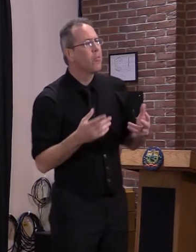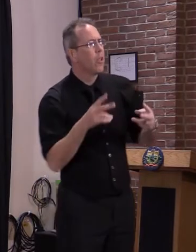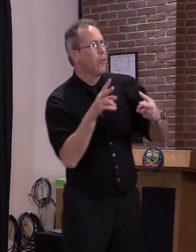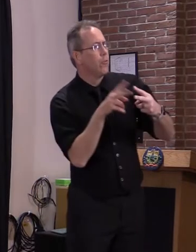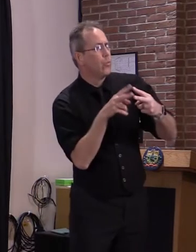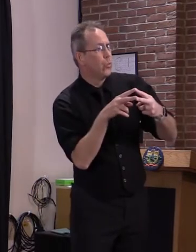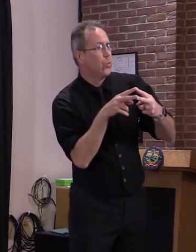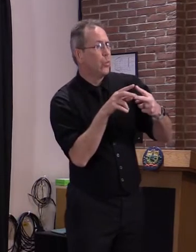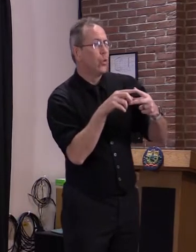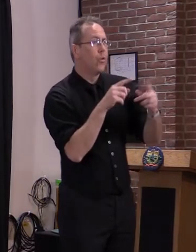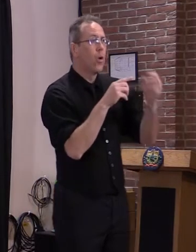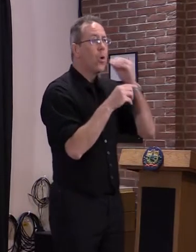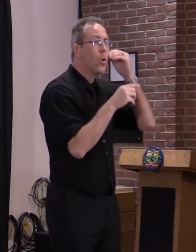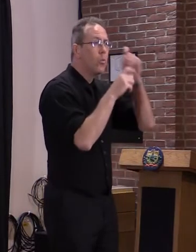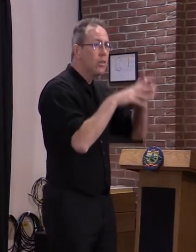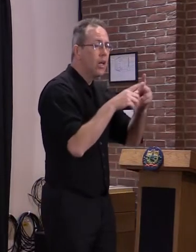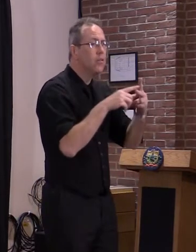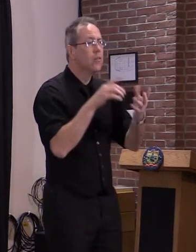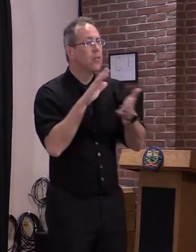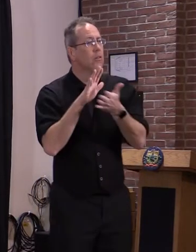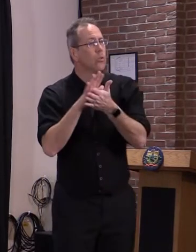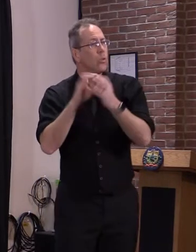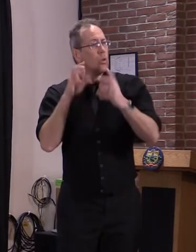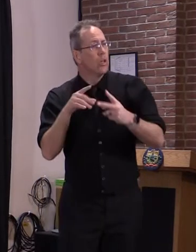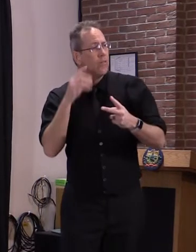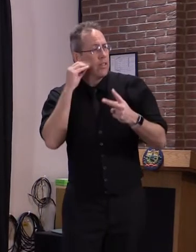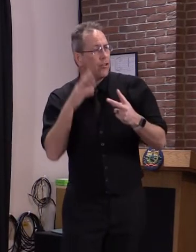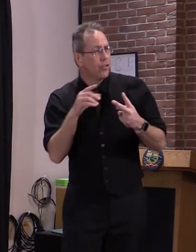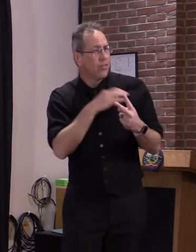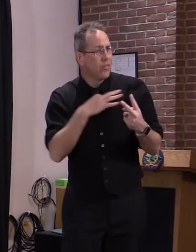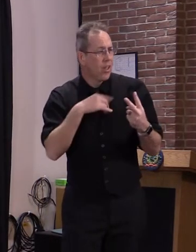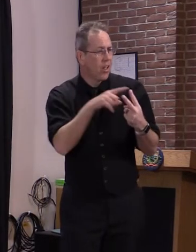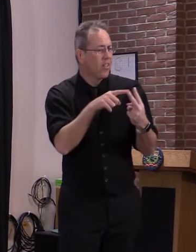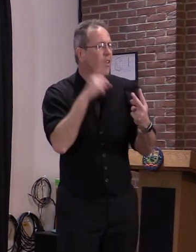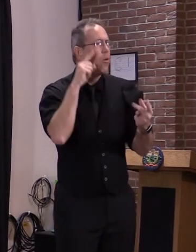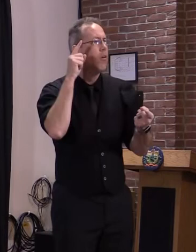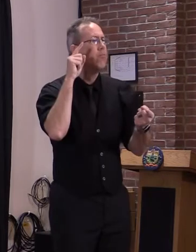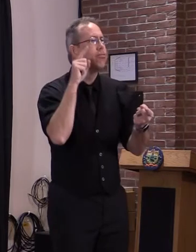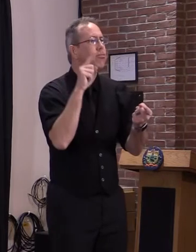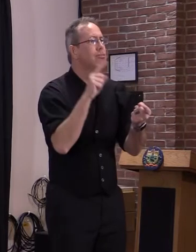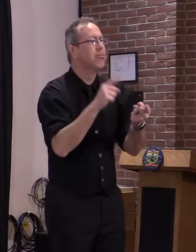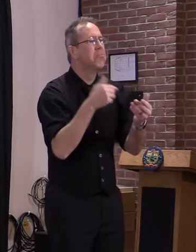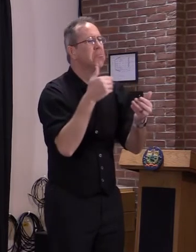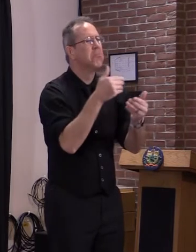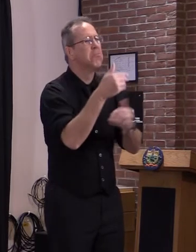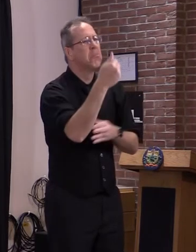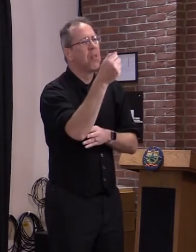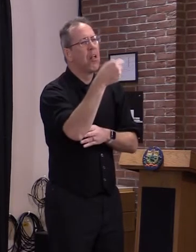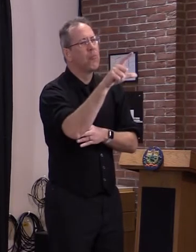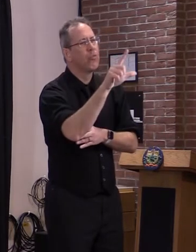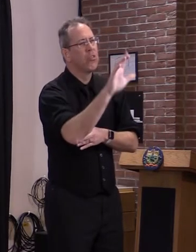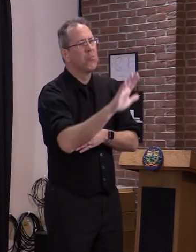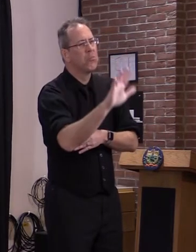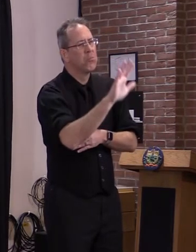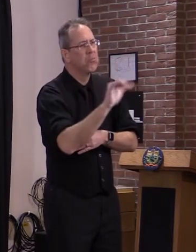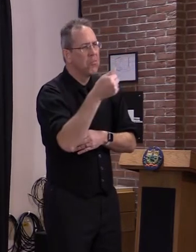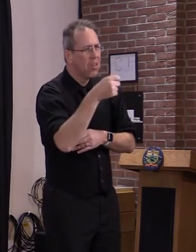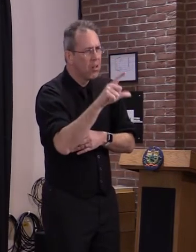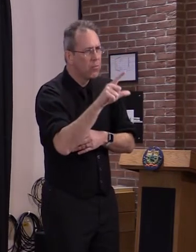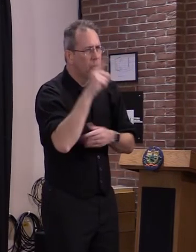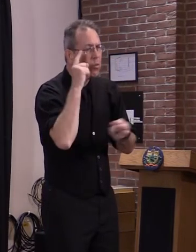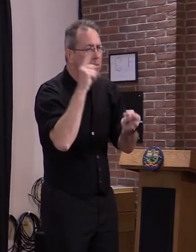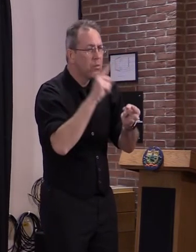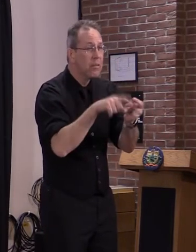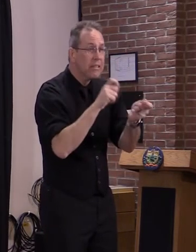time. I think we'll start to see that happen around April 1, sometime in that time frame, but it's not certain at this point. And very similar